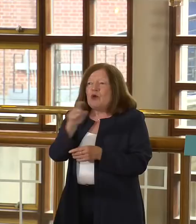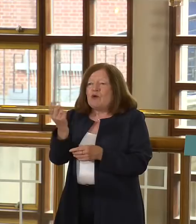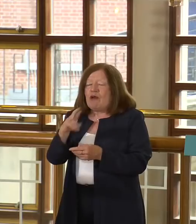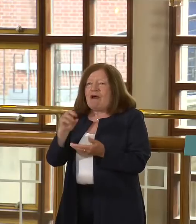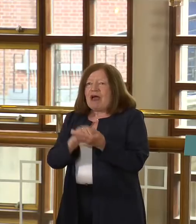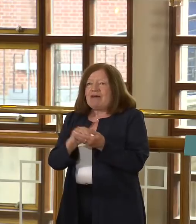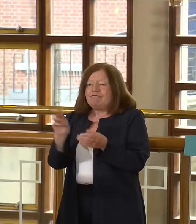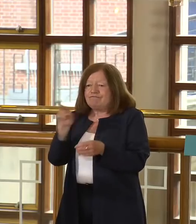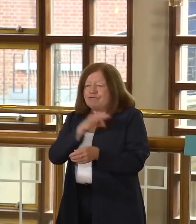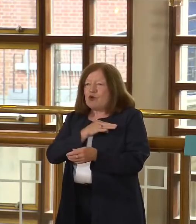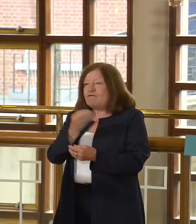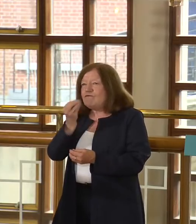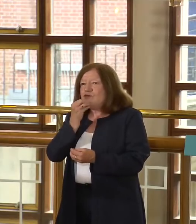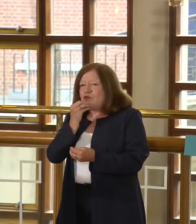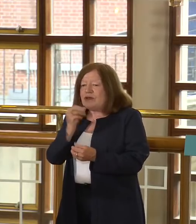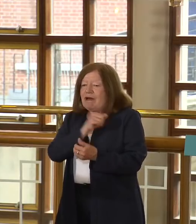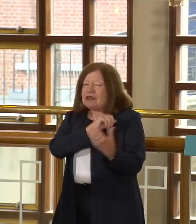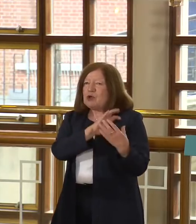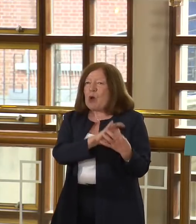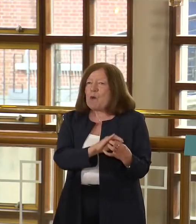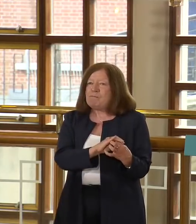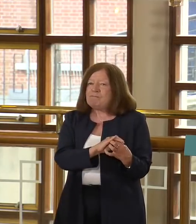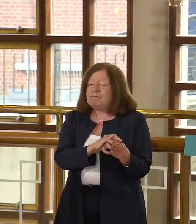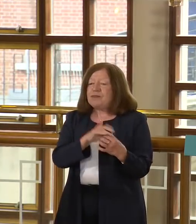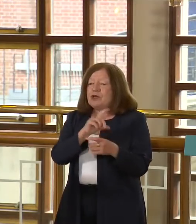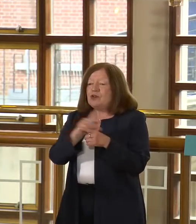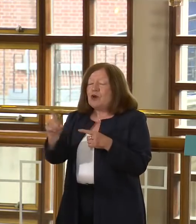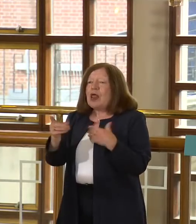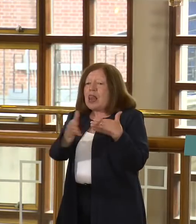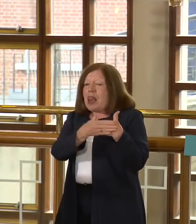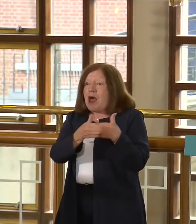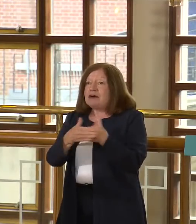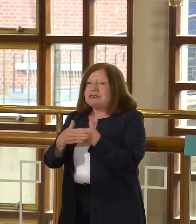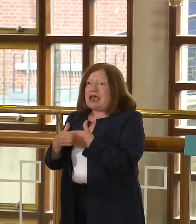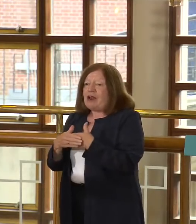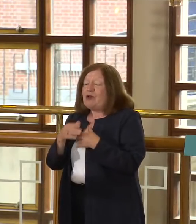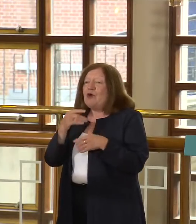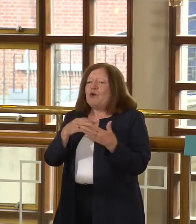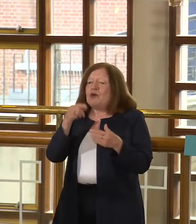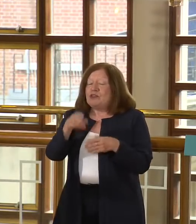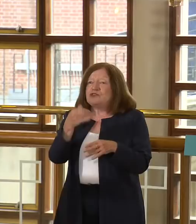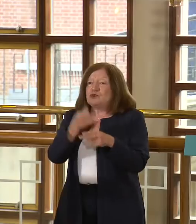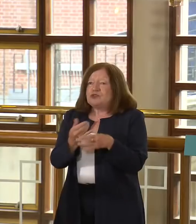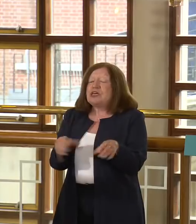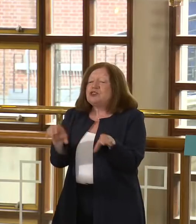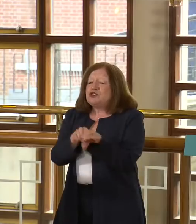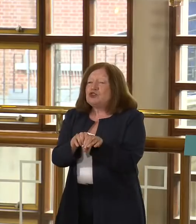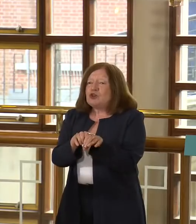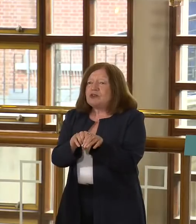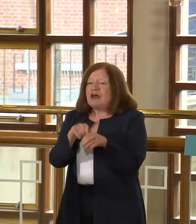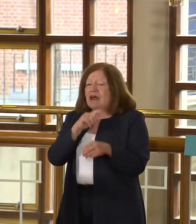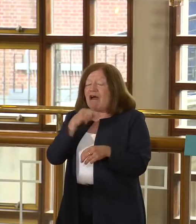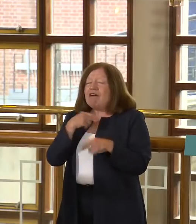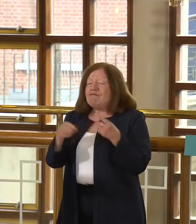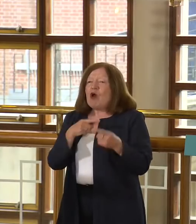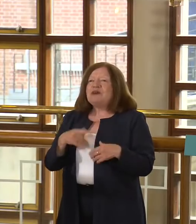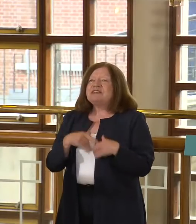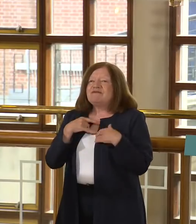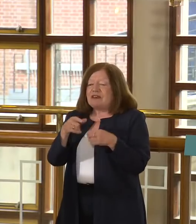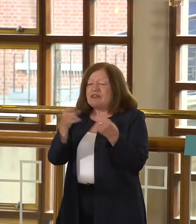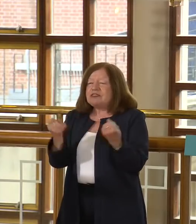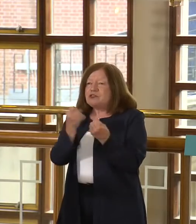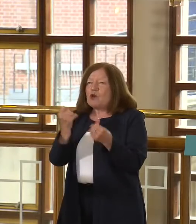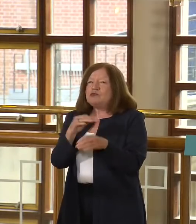get nutritious meals at home during the lockdown period when the schools have to shut. I think I've always felt that the